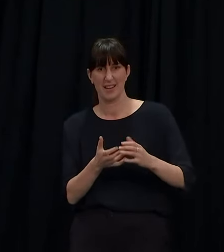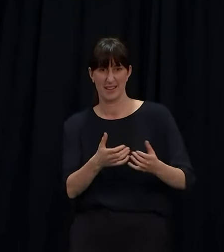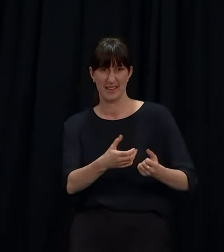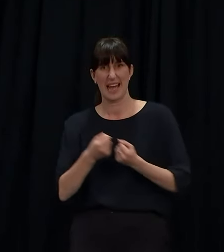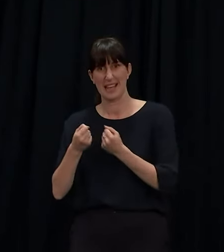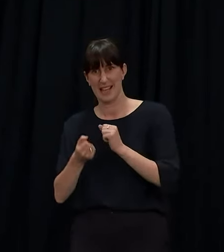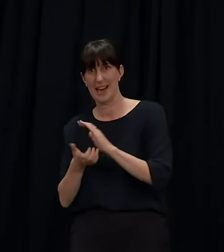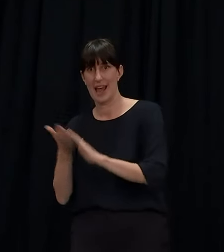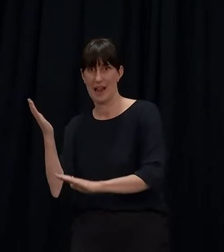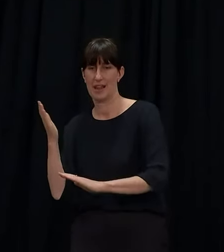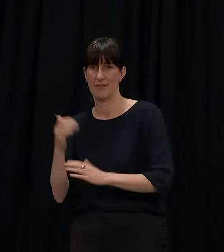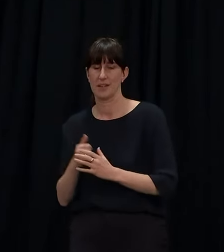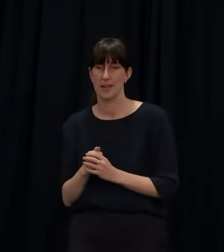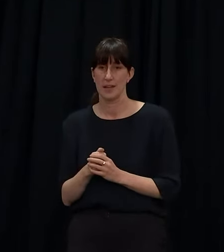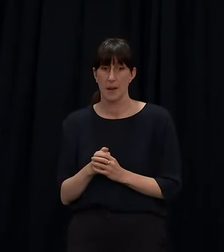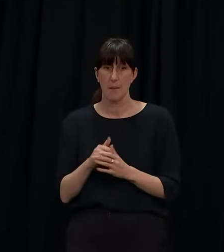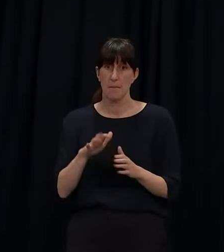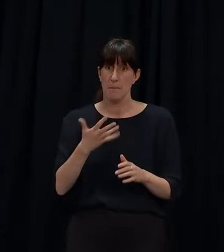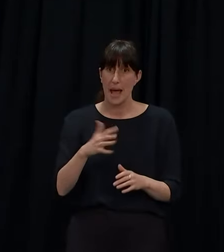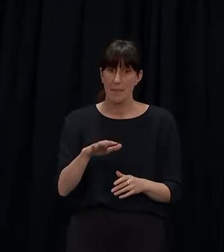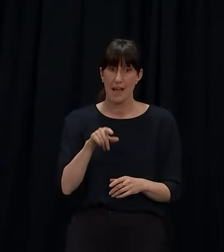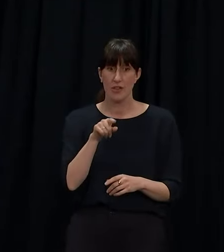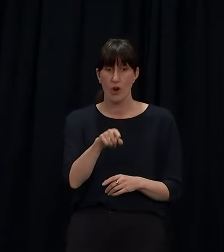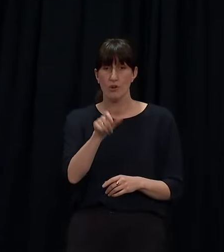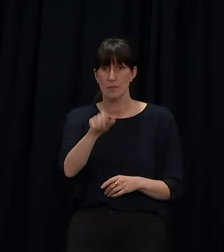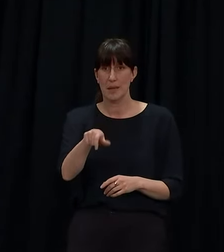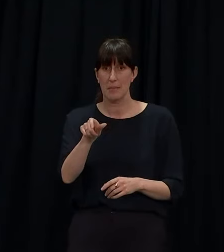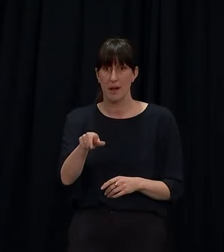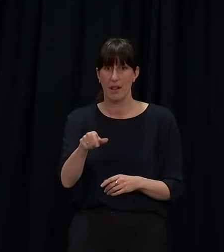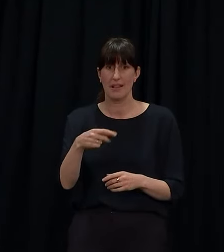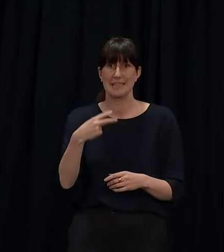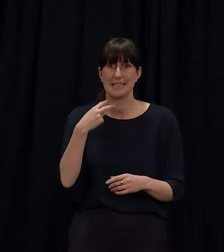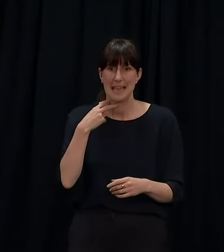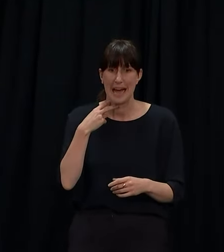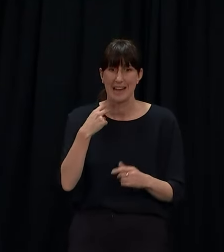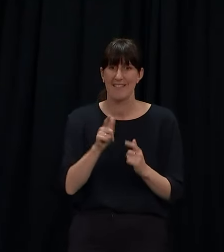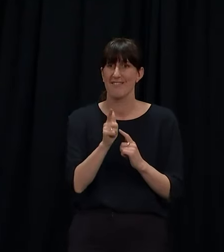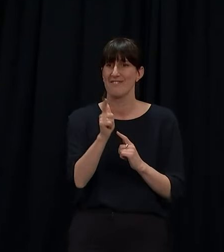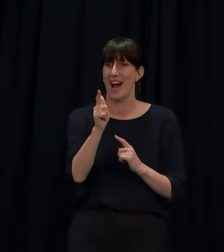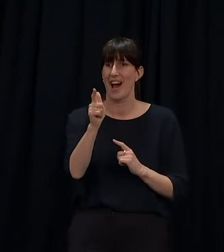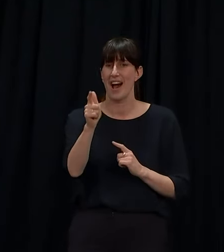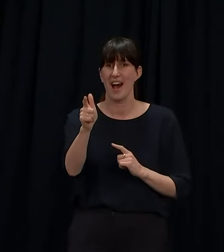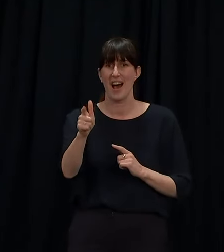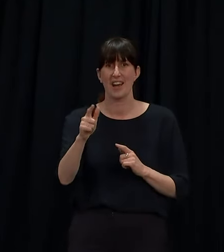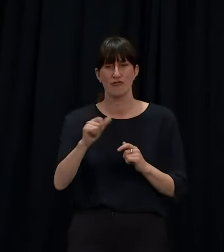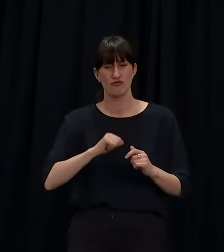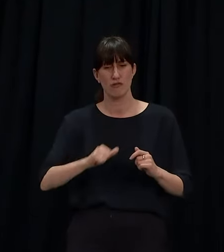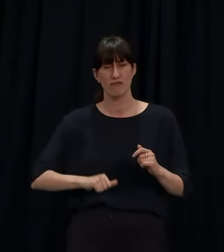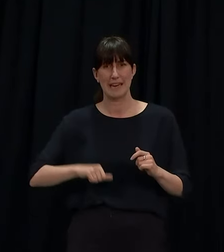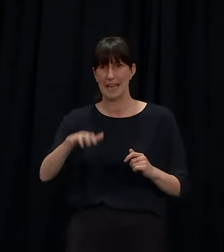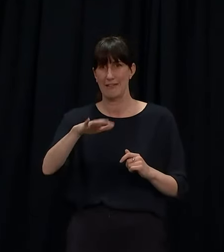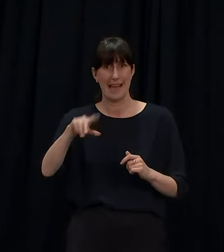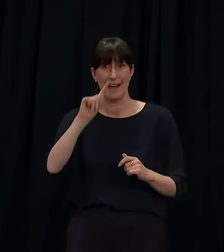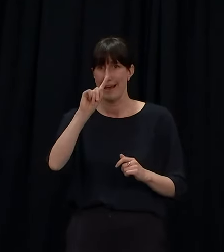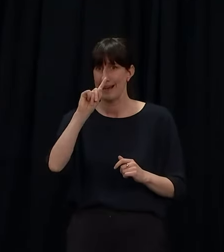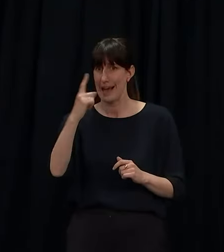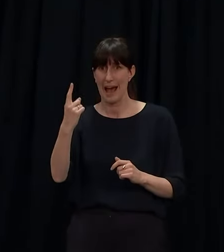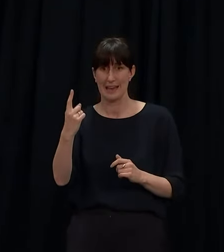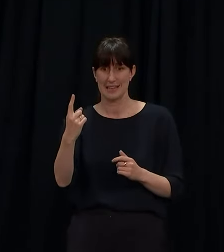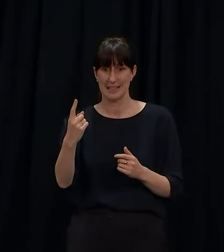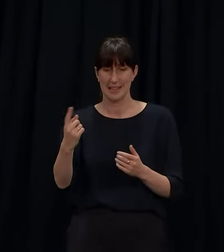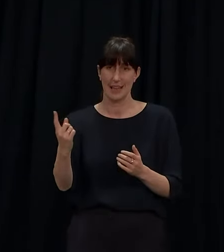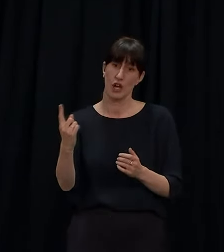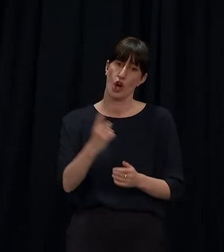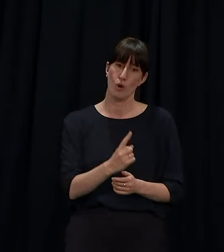may be because they're in provinces where it was simply impossible to get to Kabul airport. The second group are those who fall in the category